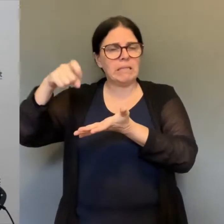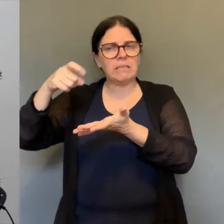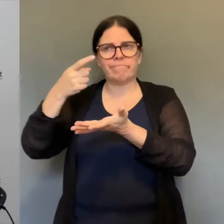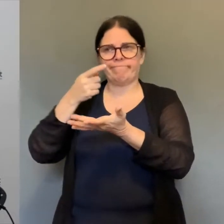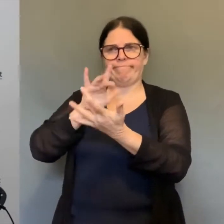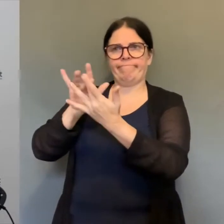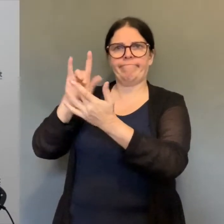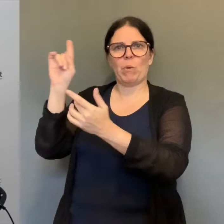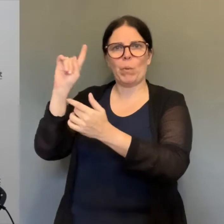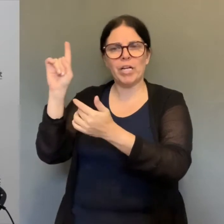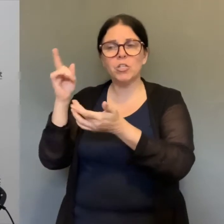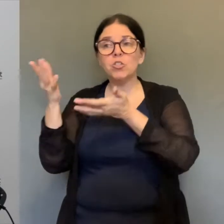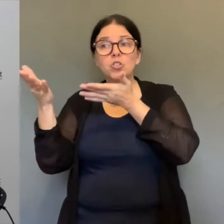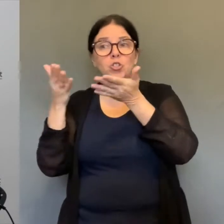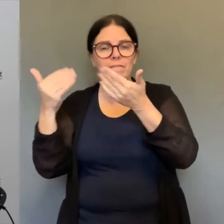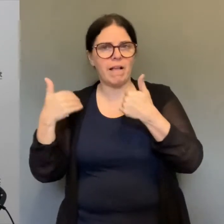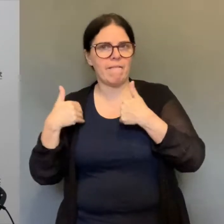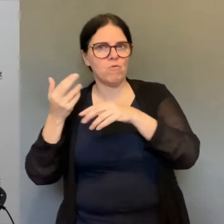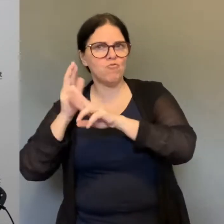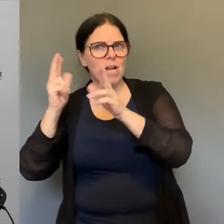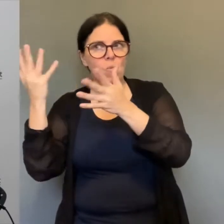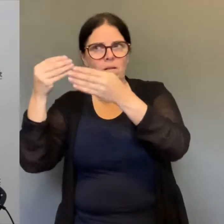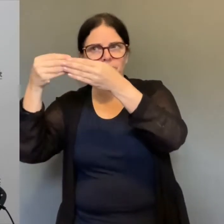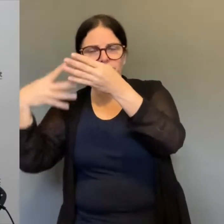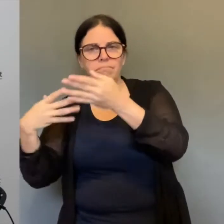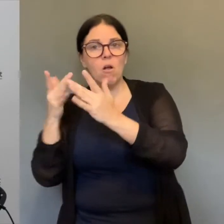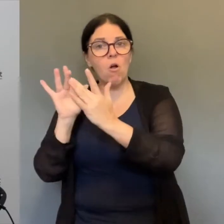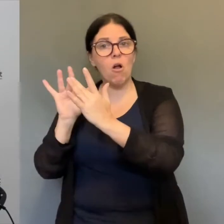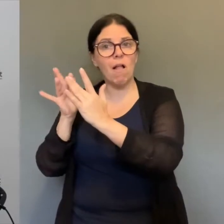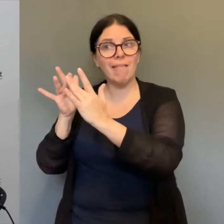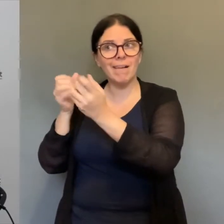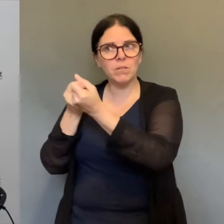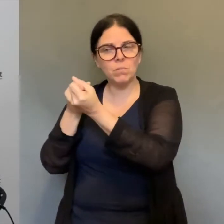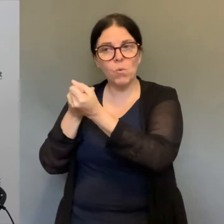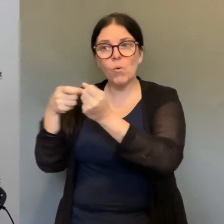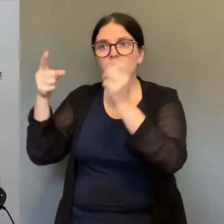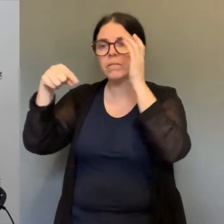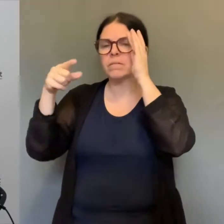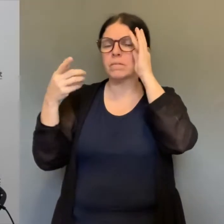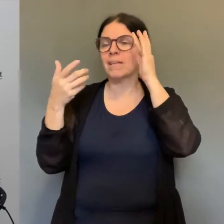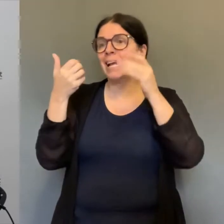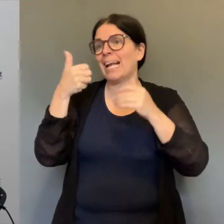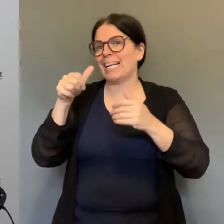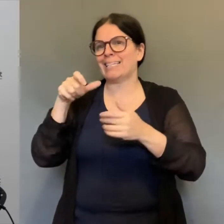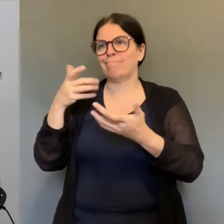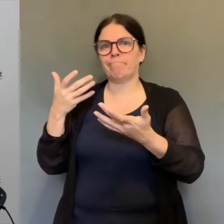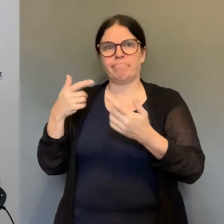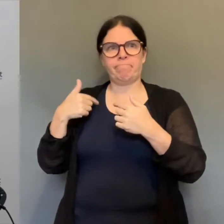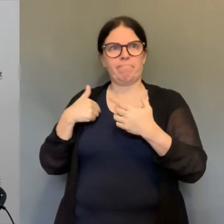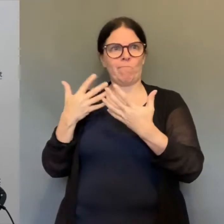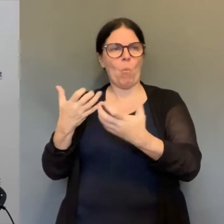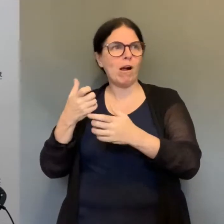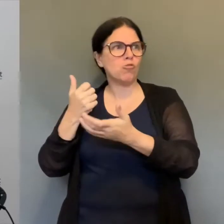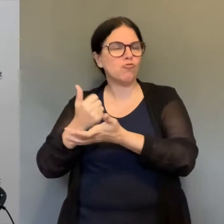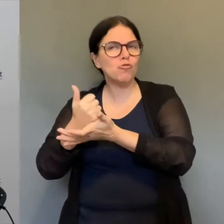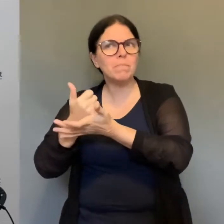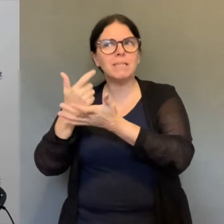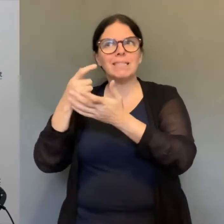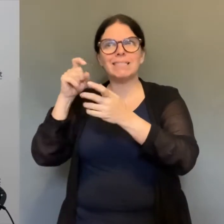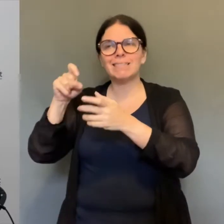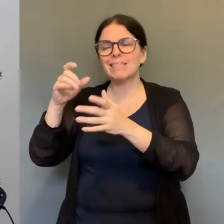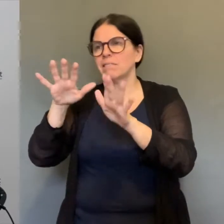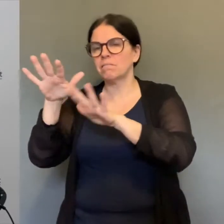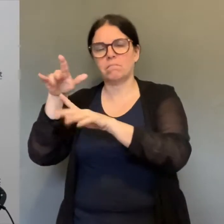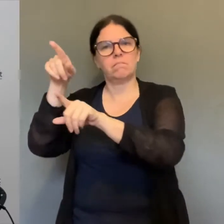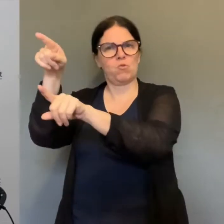time. The WECOS website will be regularly updated with timely and relevant information. Please visit our website if you're looking for more information